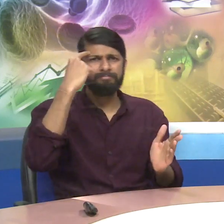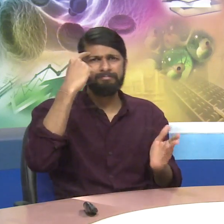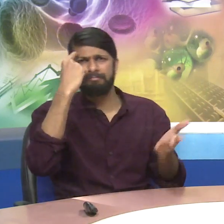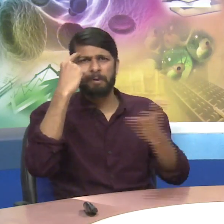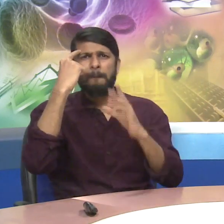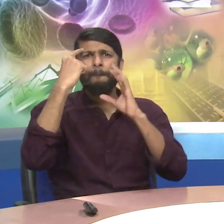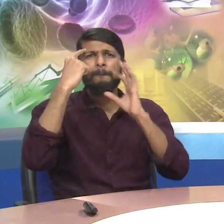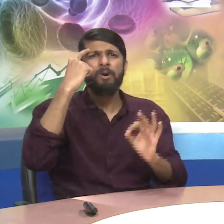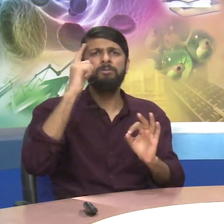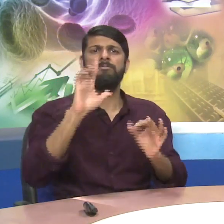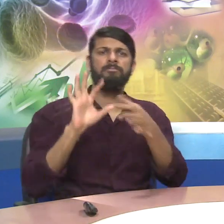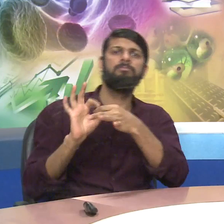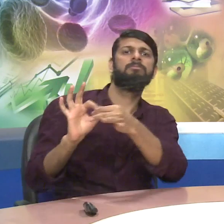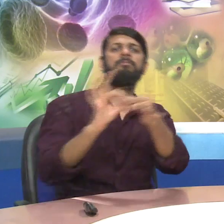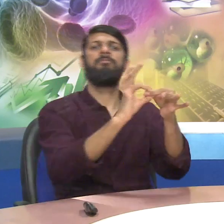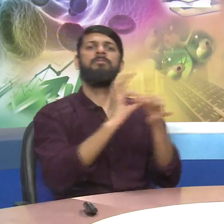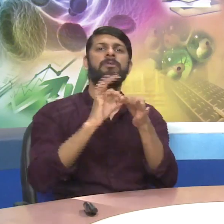our newly independent country.